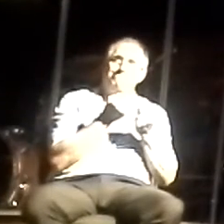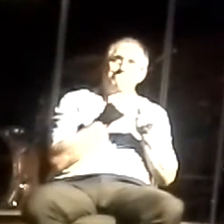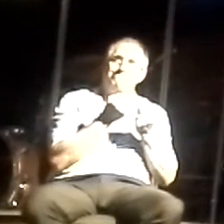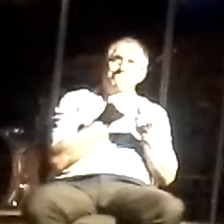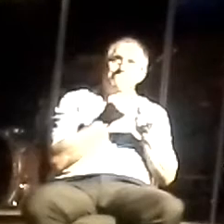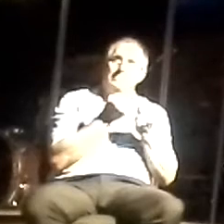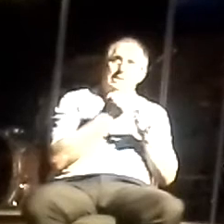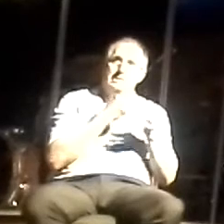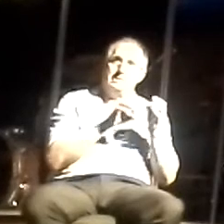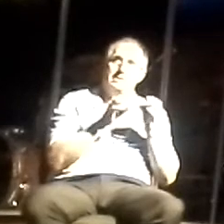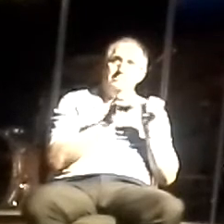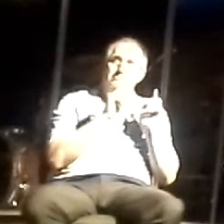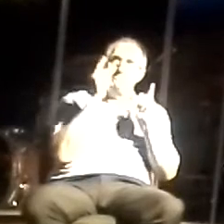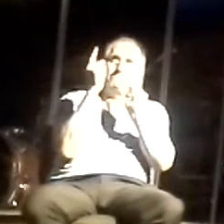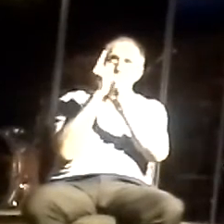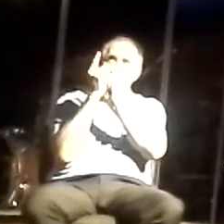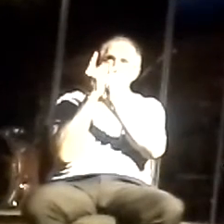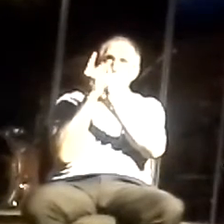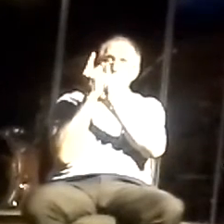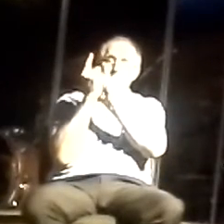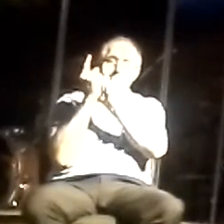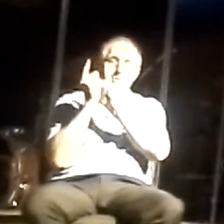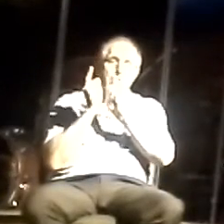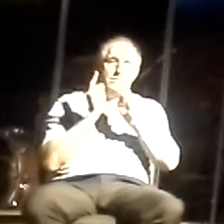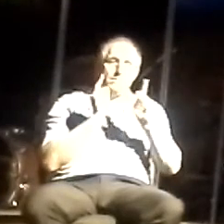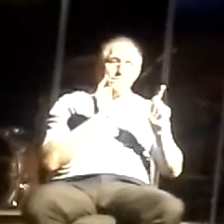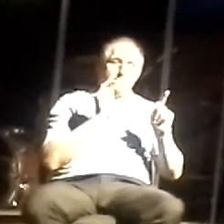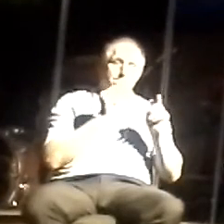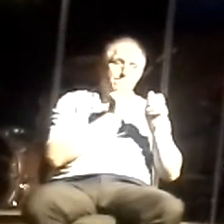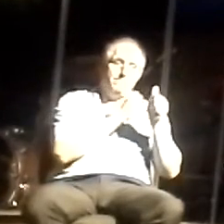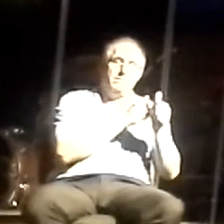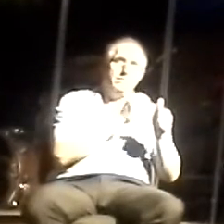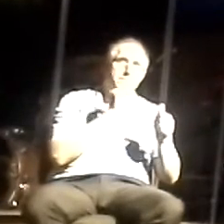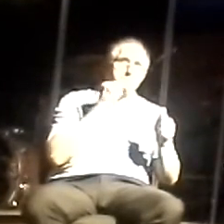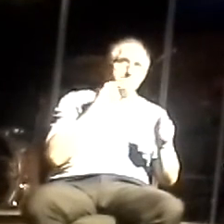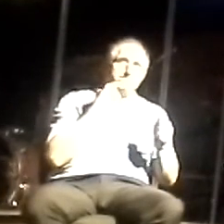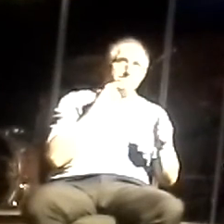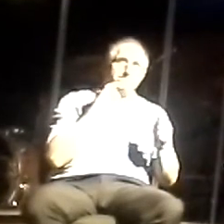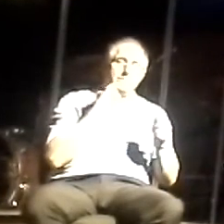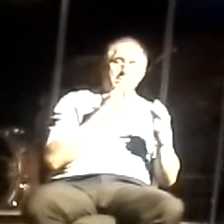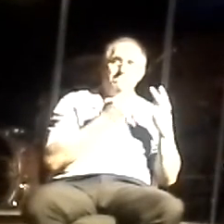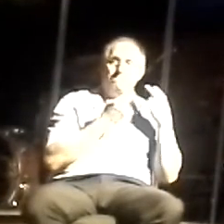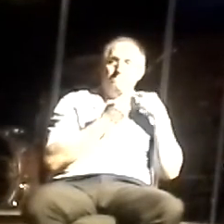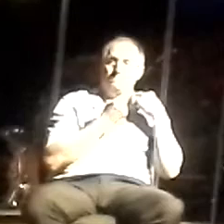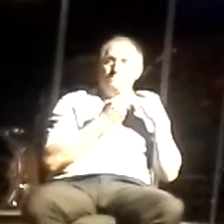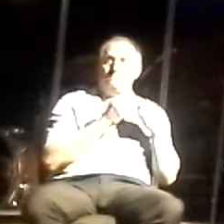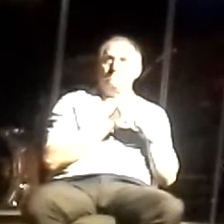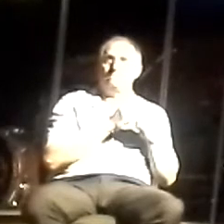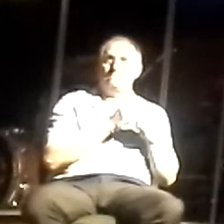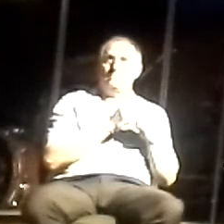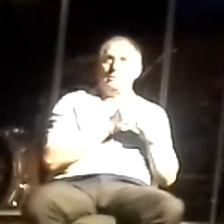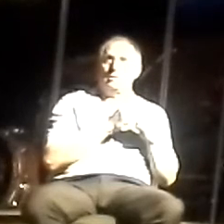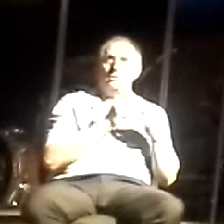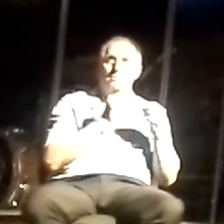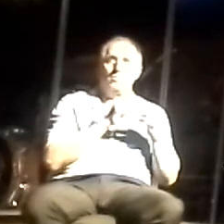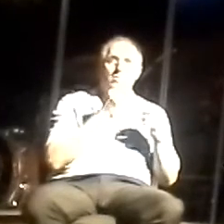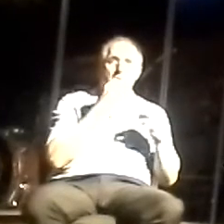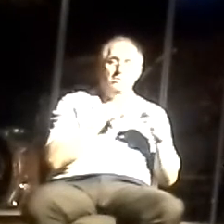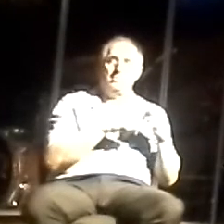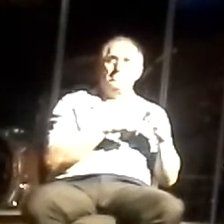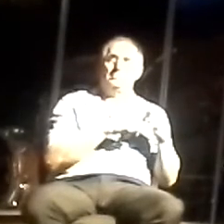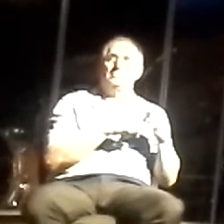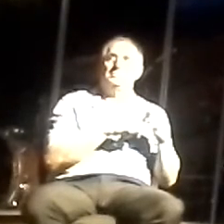And instead of running to Jesus, they ran to bitterness. Instead of running to Jesus, they ran to being a victim. And they slowly get harder and harder.